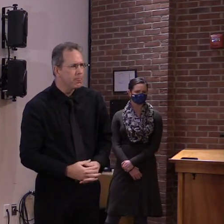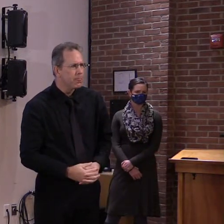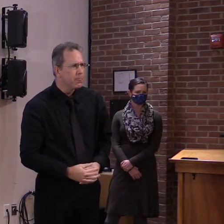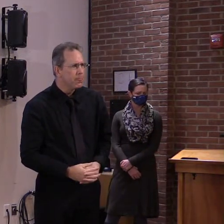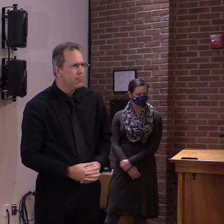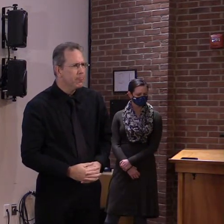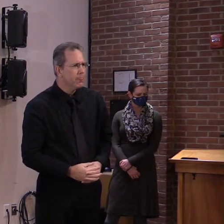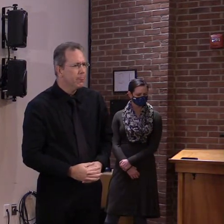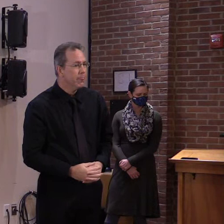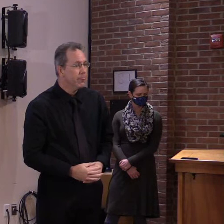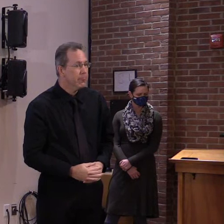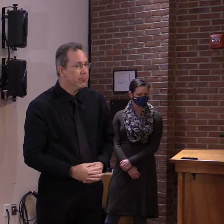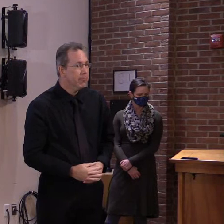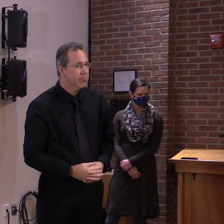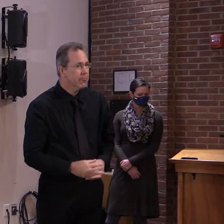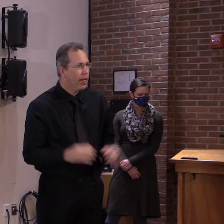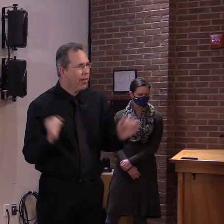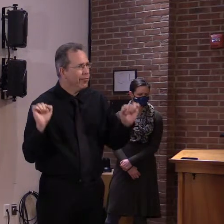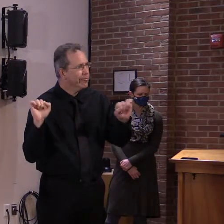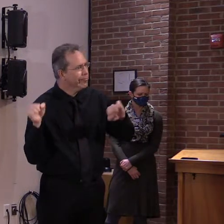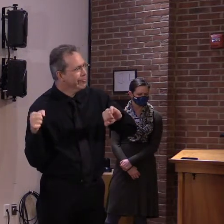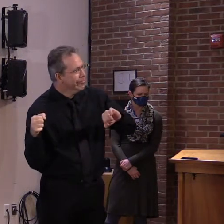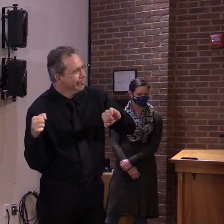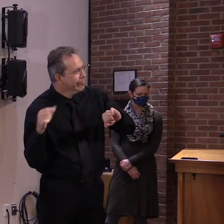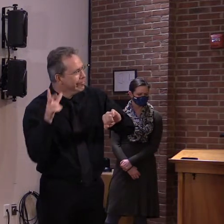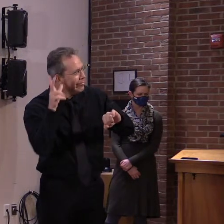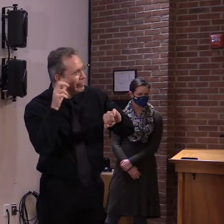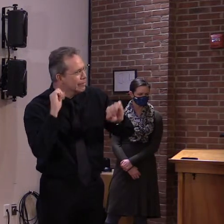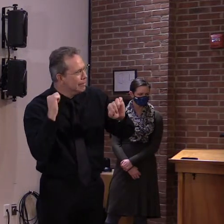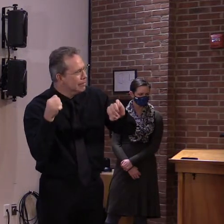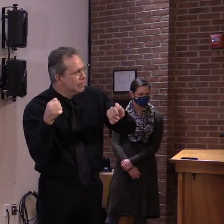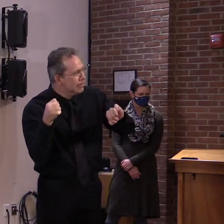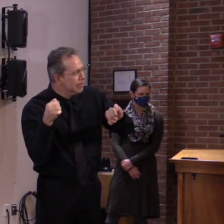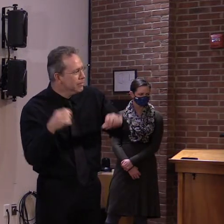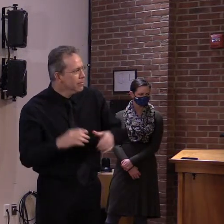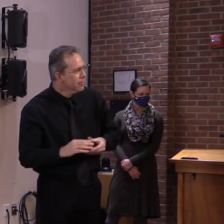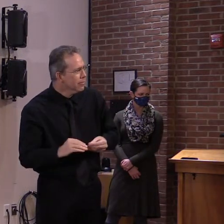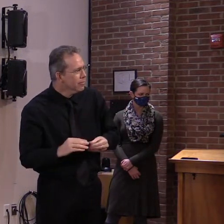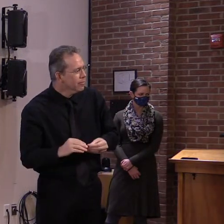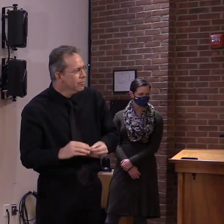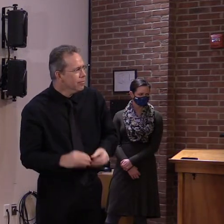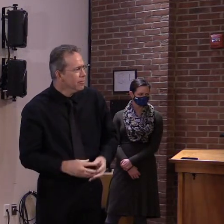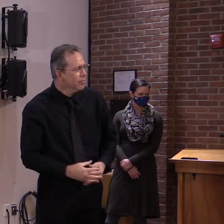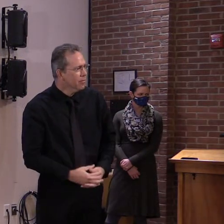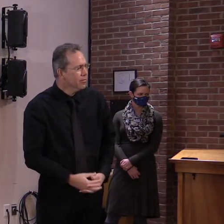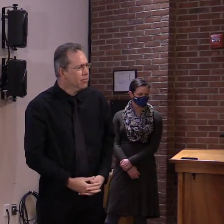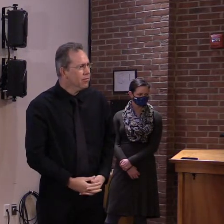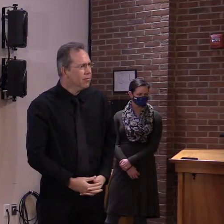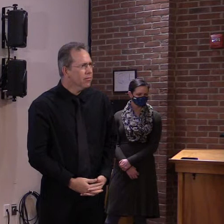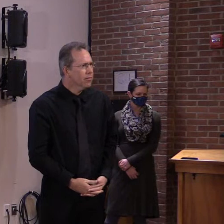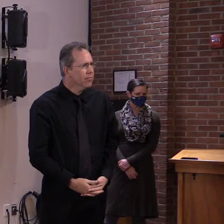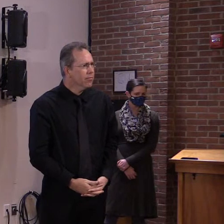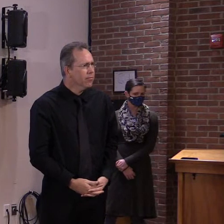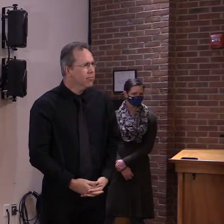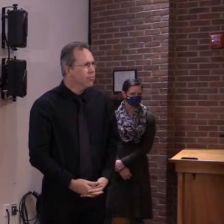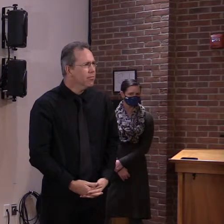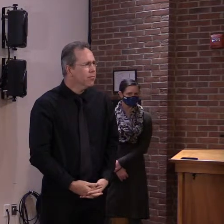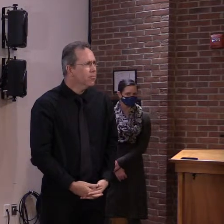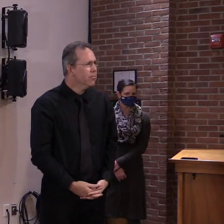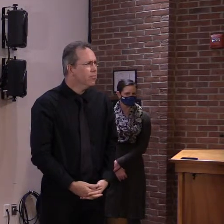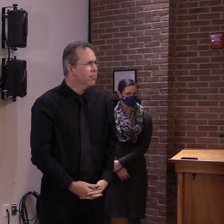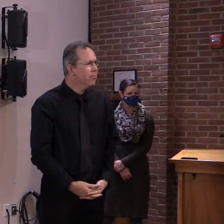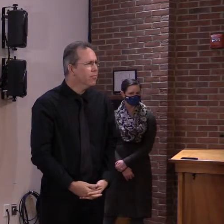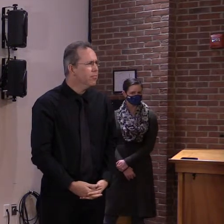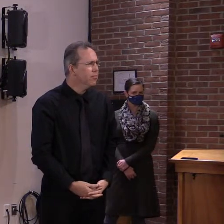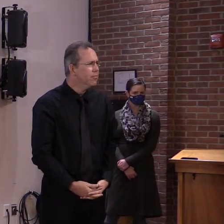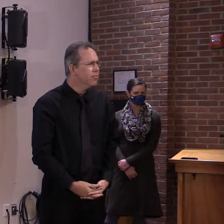this. Restaurants and bars, events, and even high school sports who are following the rules that you've laid